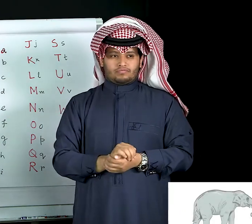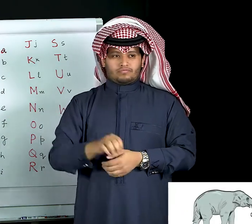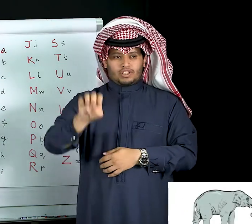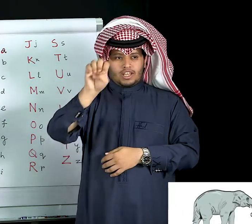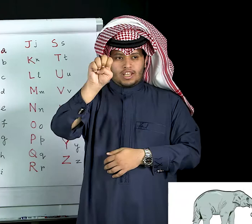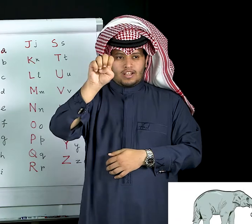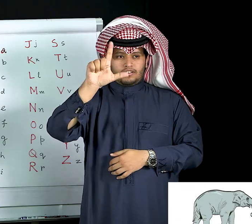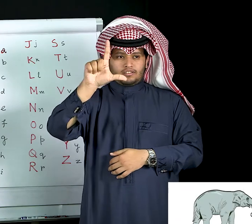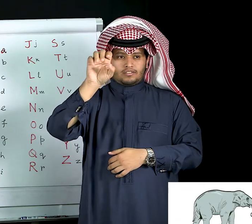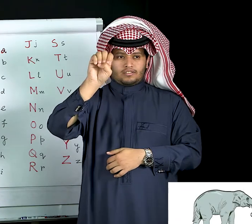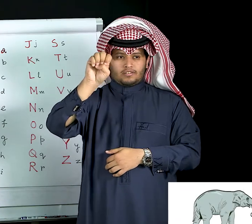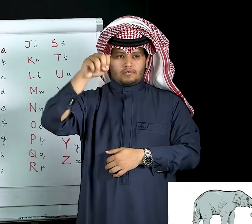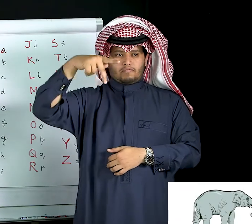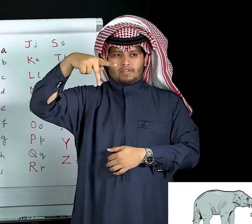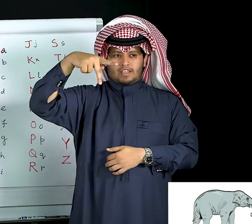elephant.